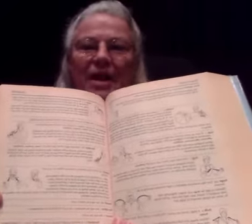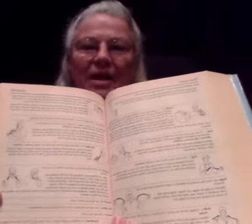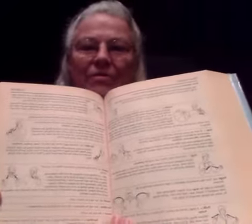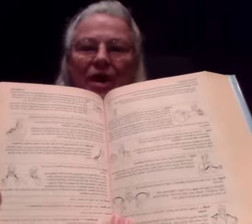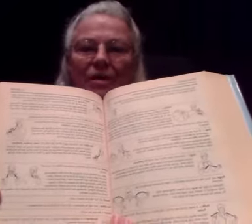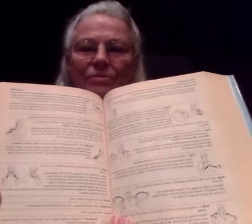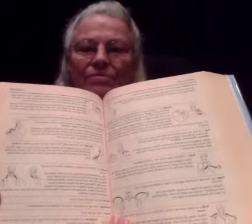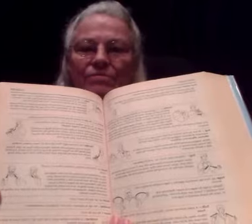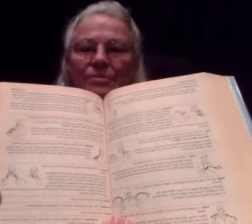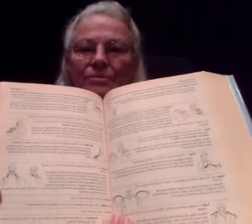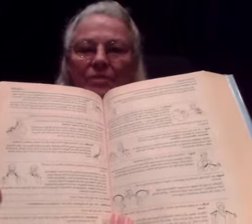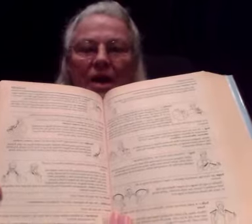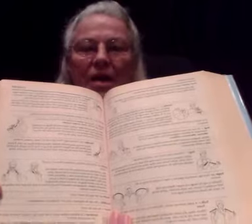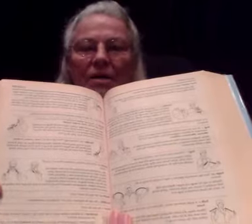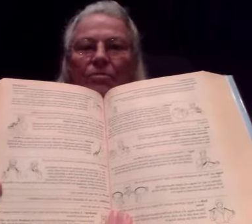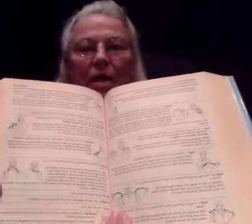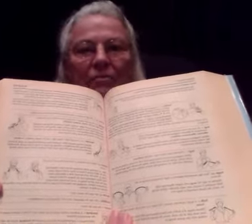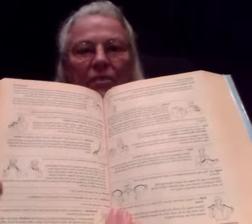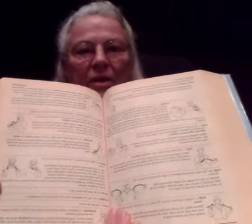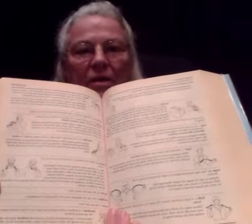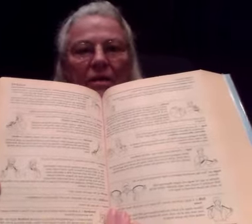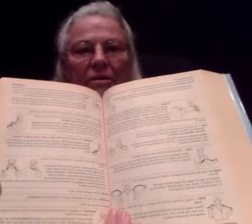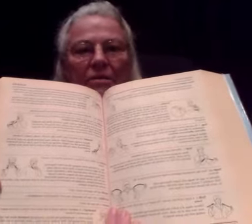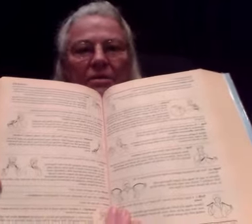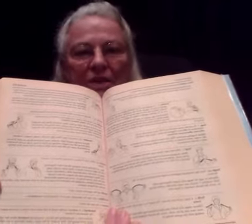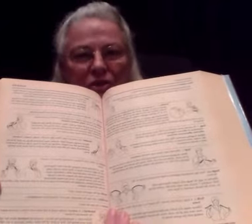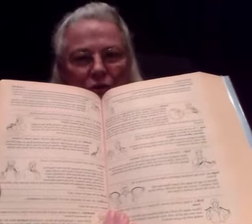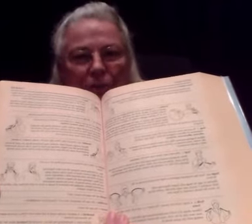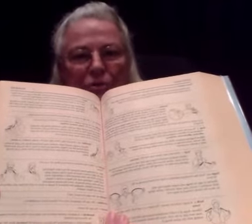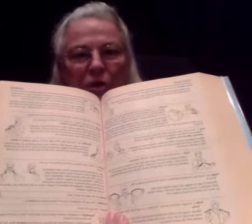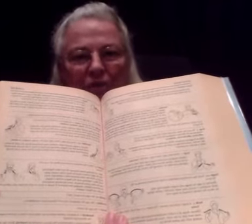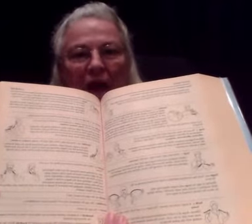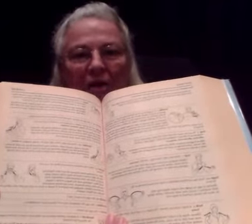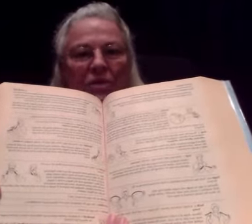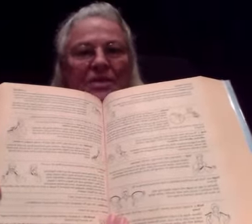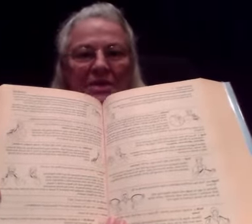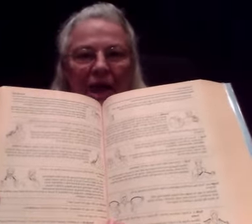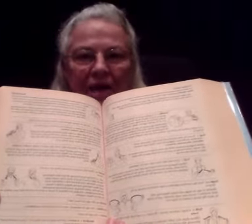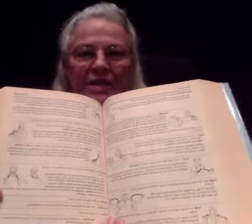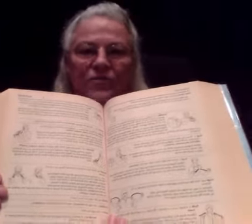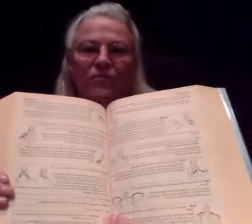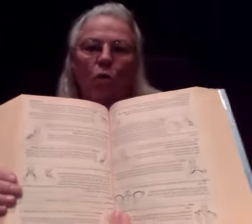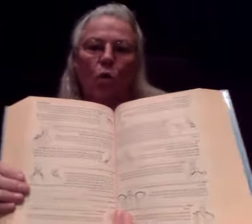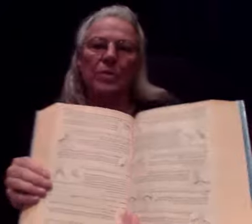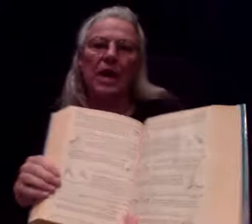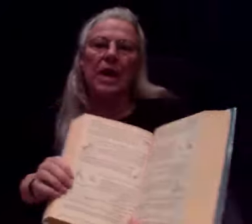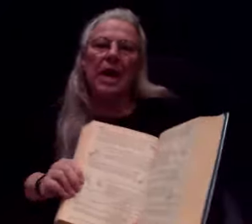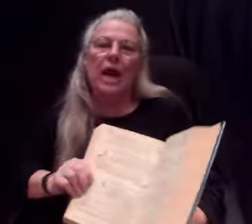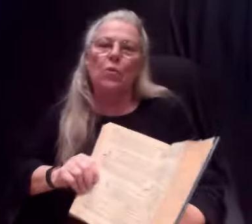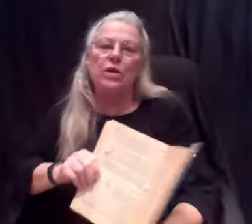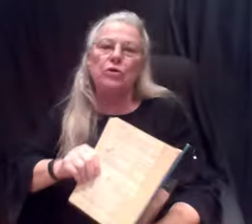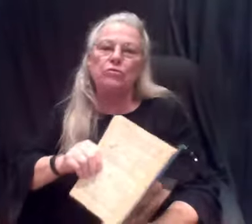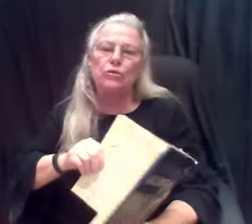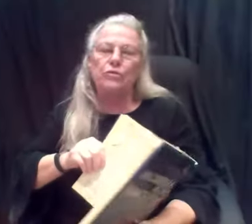of a rough description of how the sign is formed. And when you do